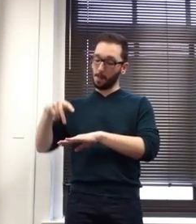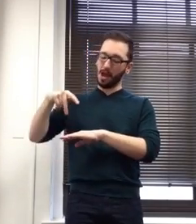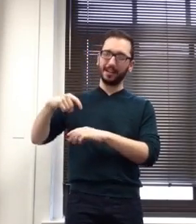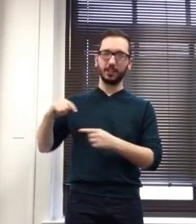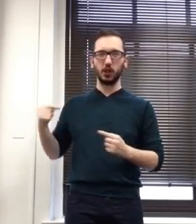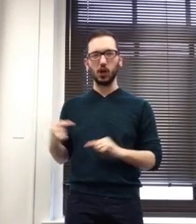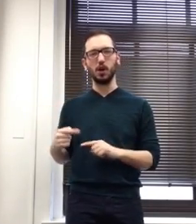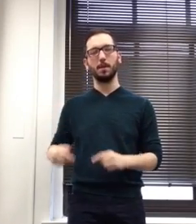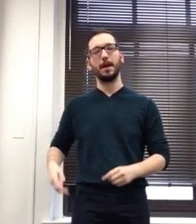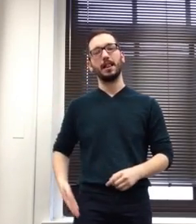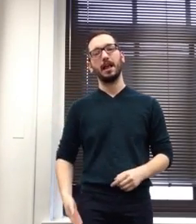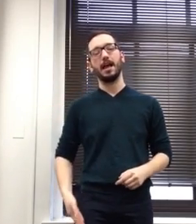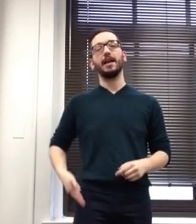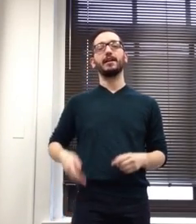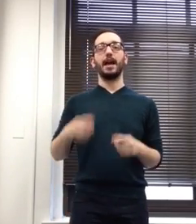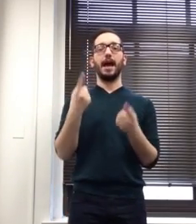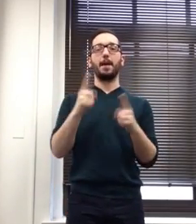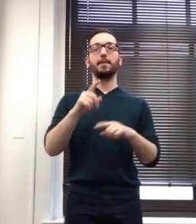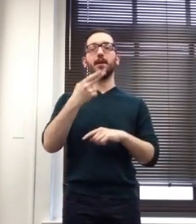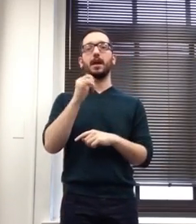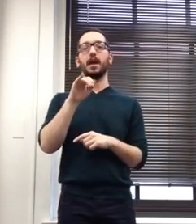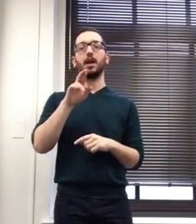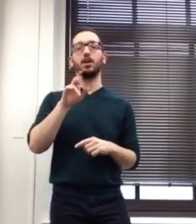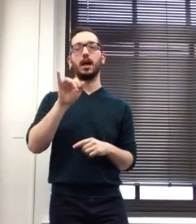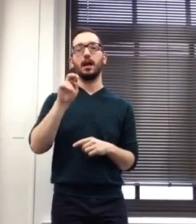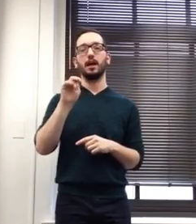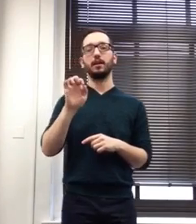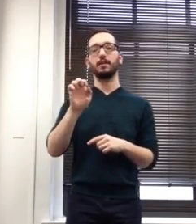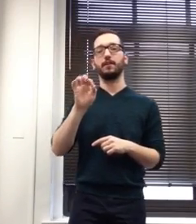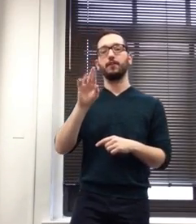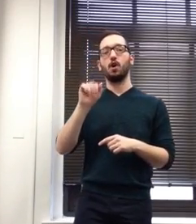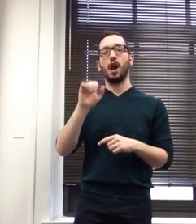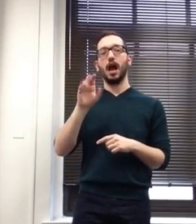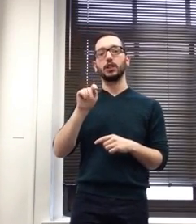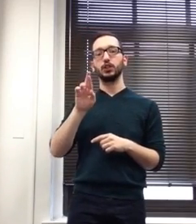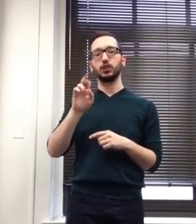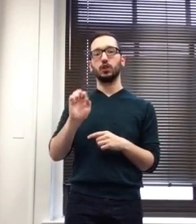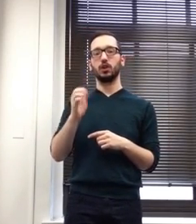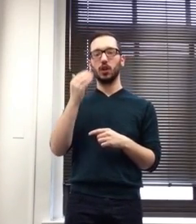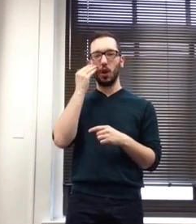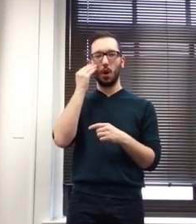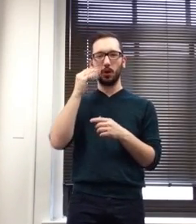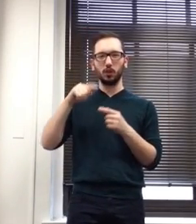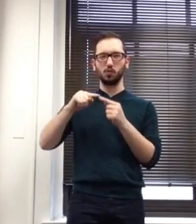He's got what's called a hairline fracture. Okay, he's got a crack that runs down the face of the bone. Just a little